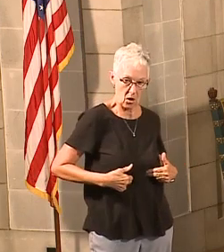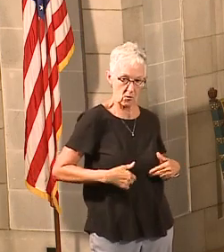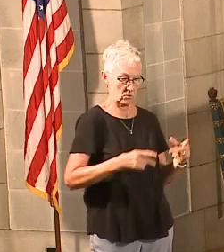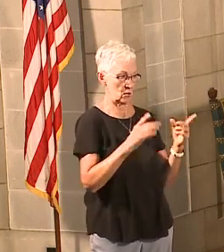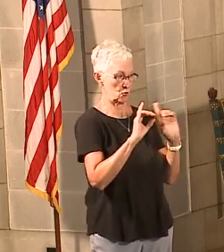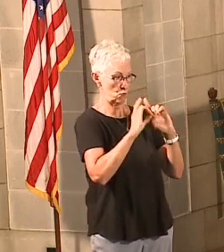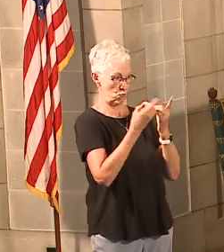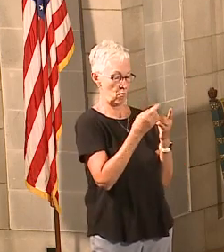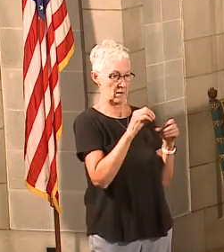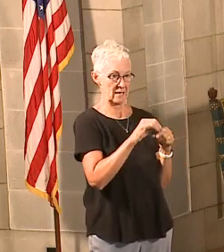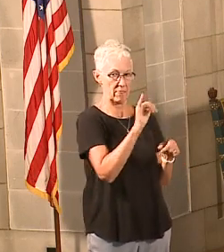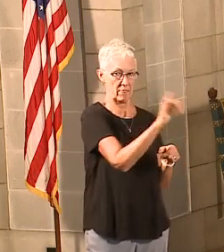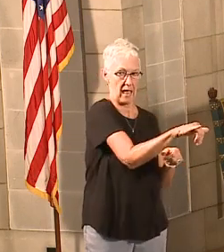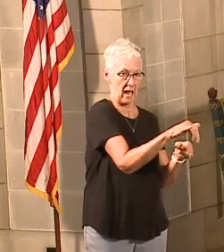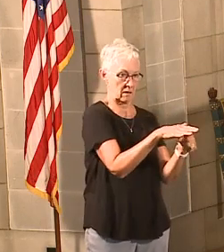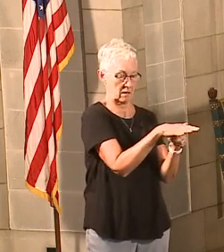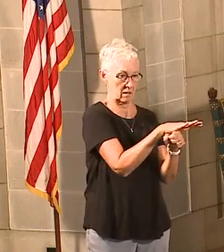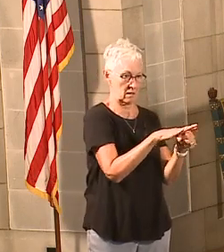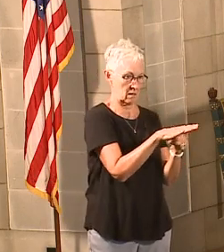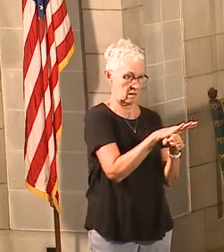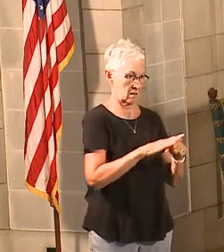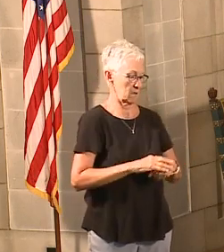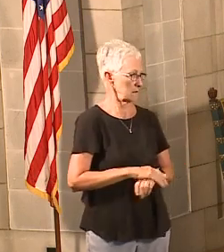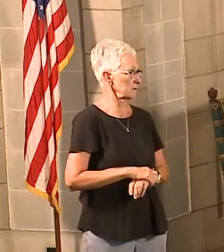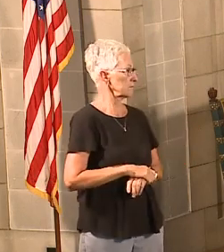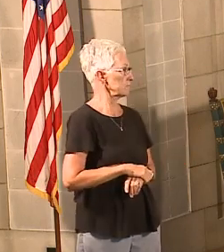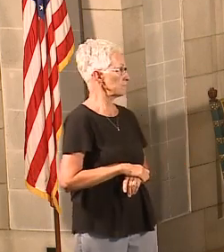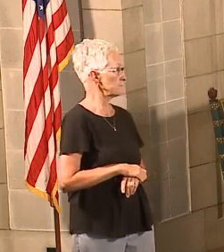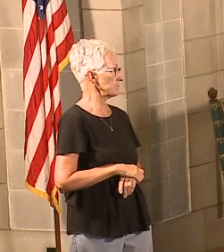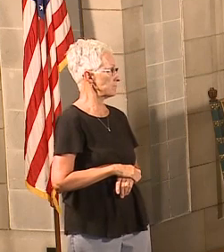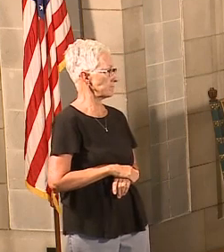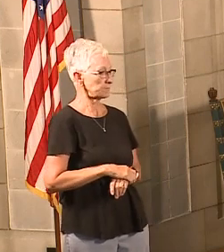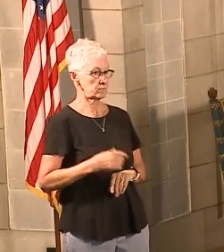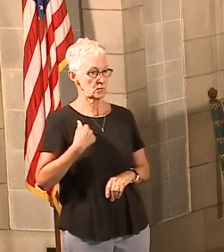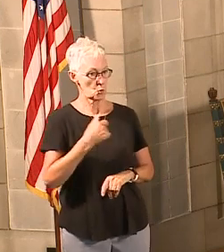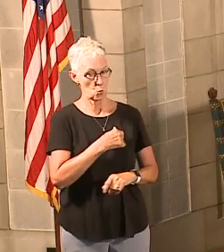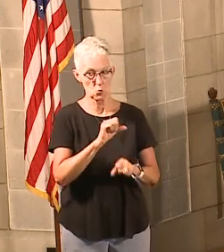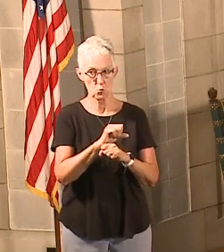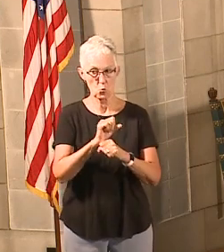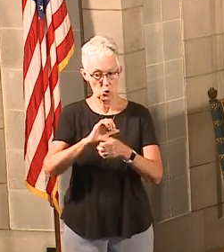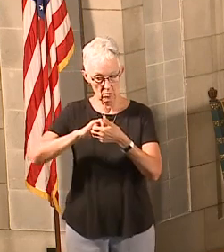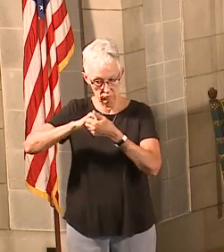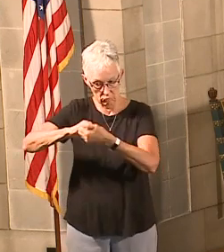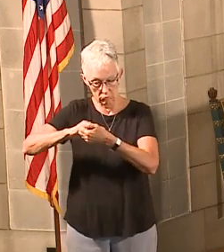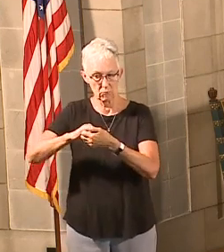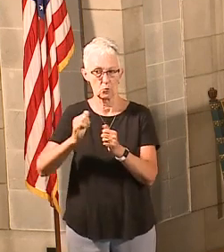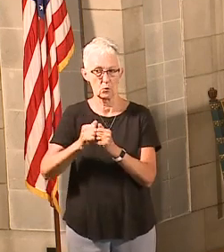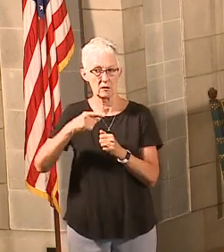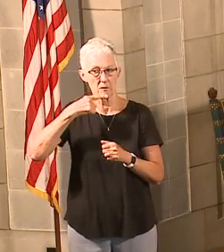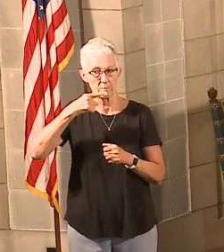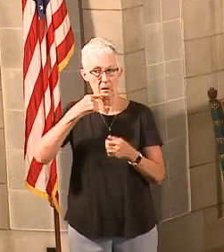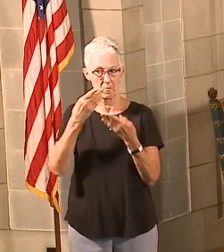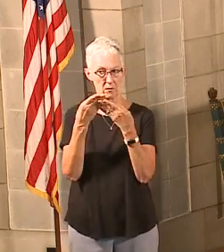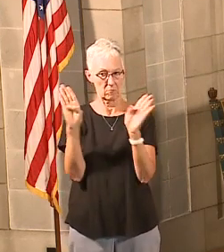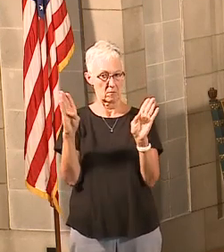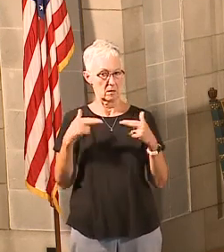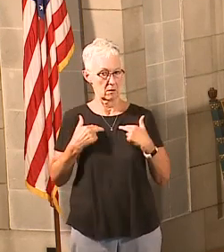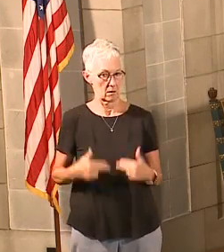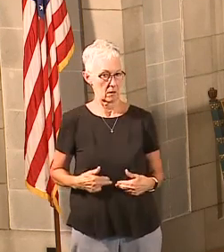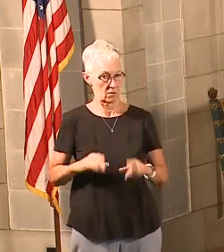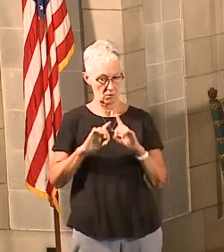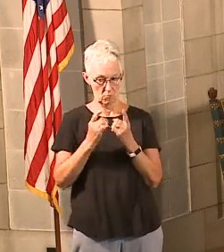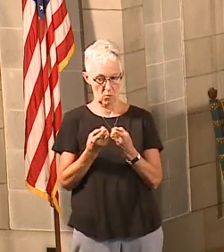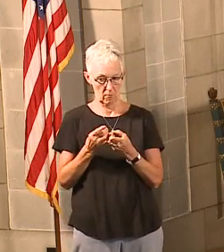on the ground were like and what we thought would require. We work collaboratively with our public health departments to be able to, make those